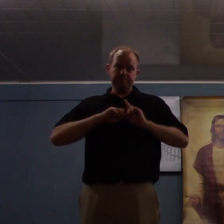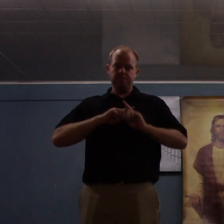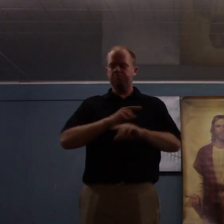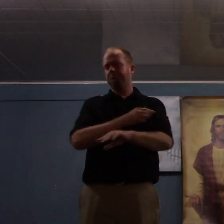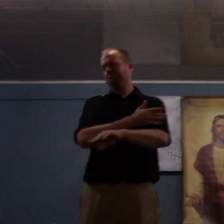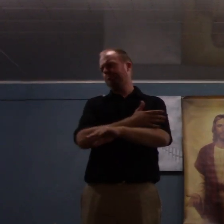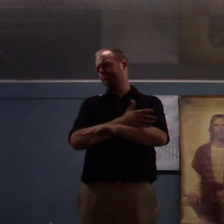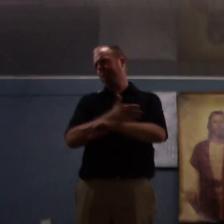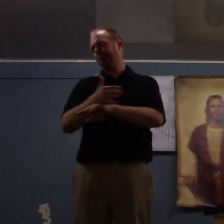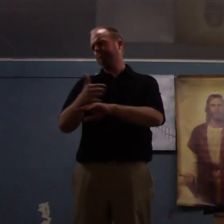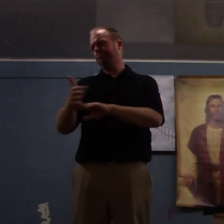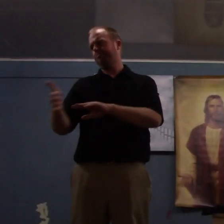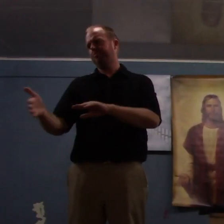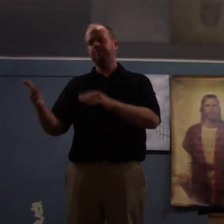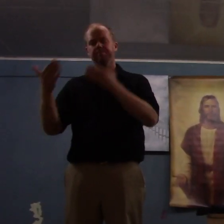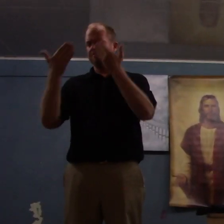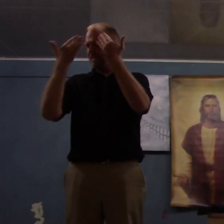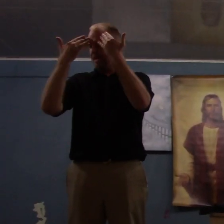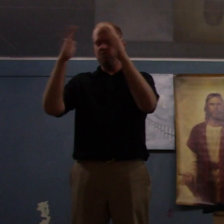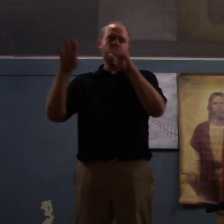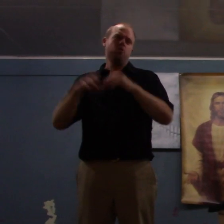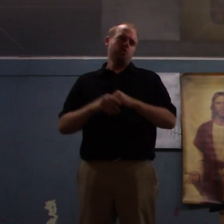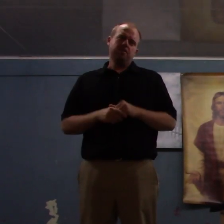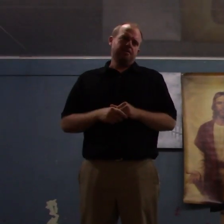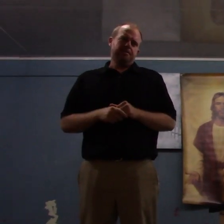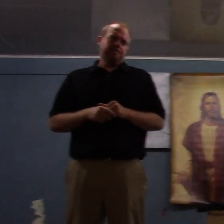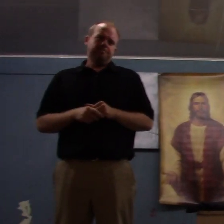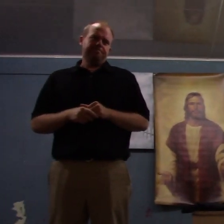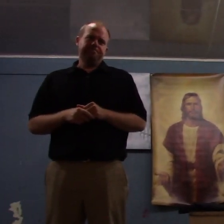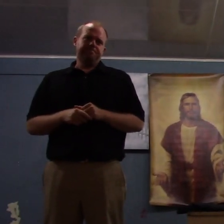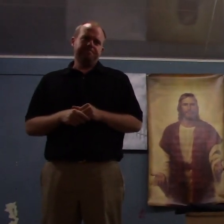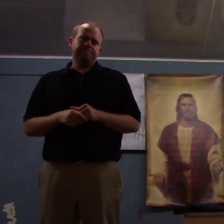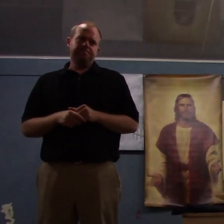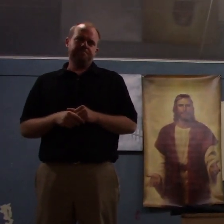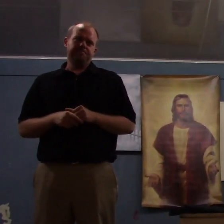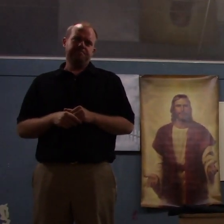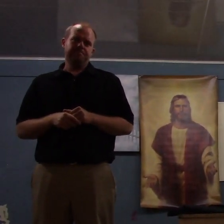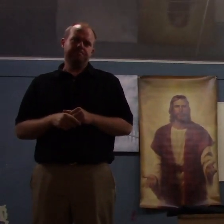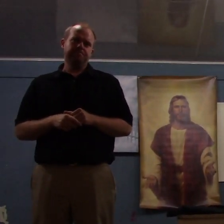Maybe you have been saved and you have backslidden. I don't know.